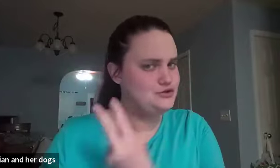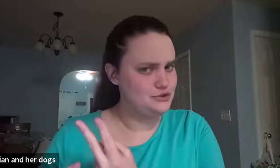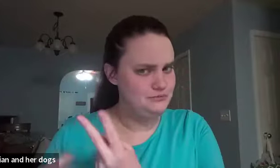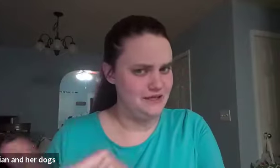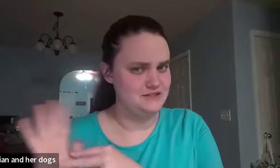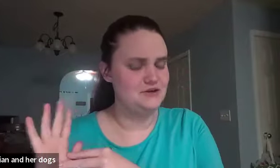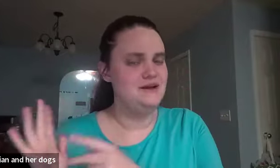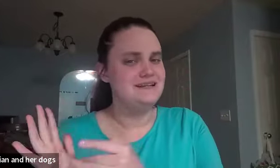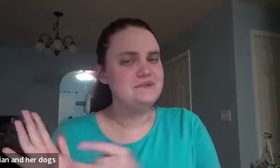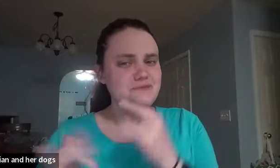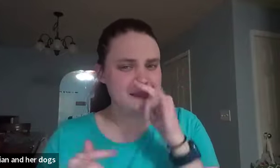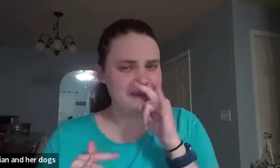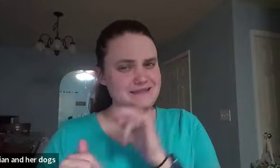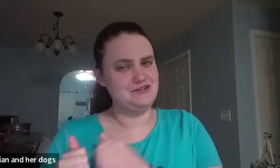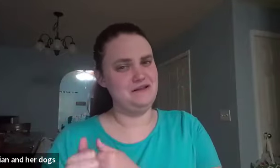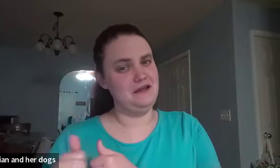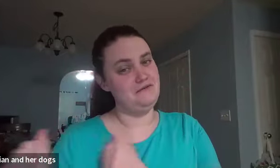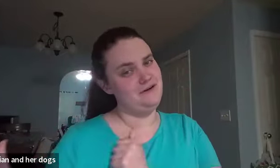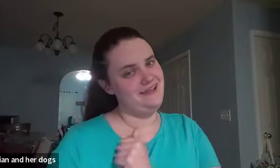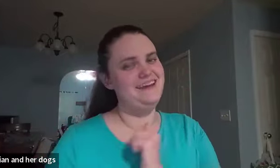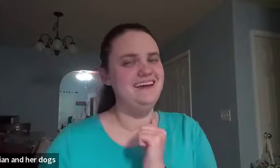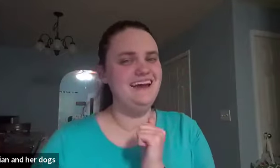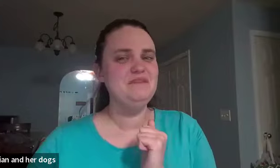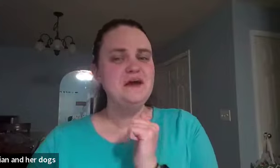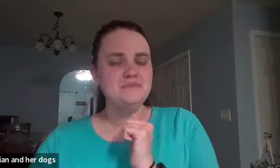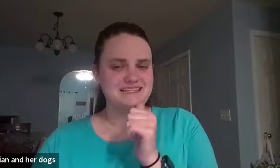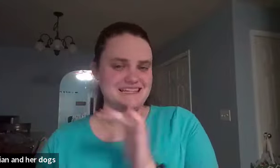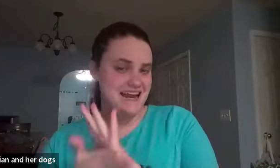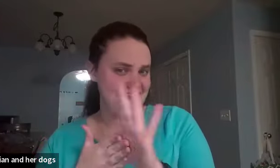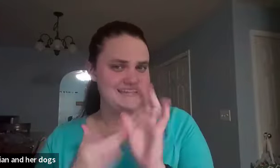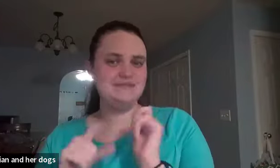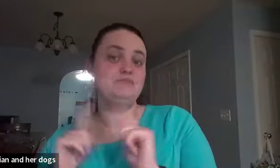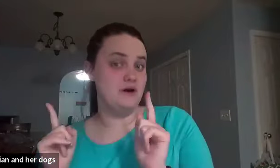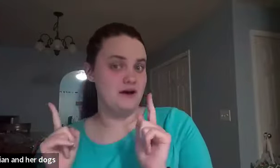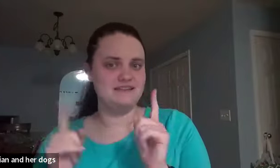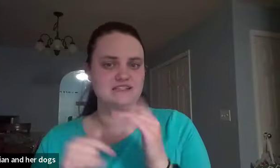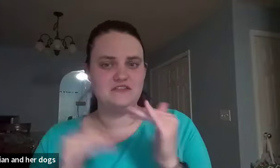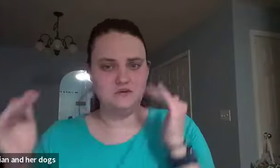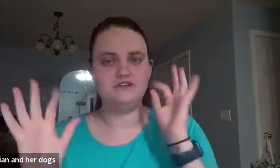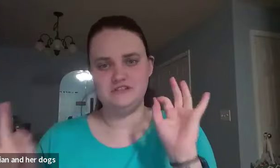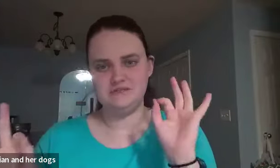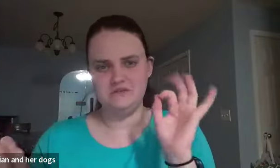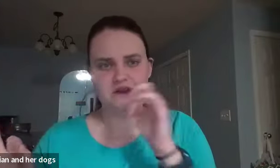other 2 meanings are. Typically, if we have kids, I try to like avoid because it's not nice. But since I think we're all adults, it's be